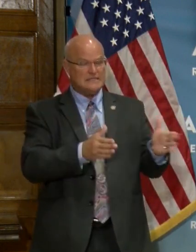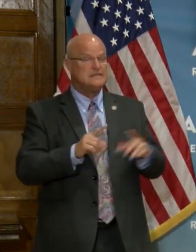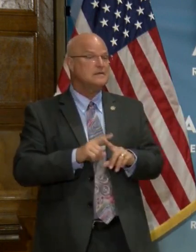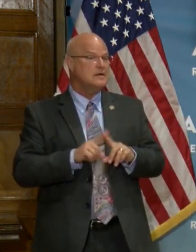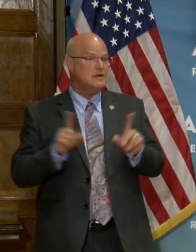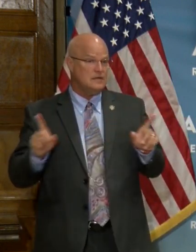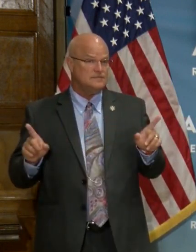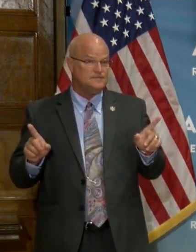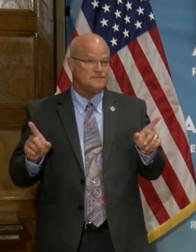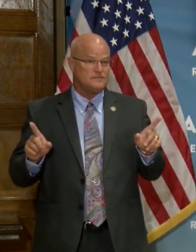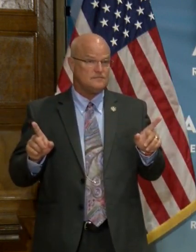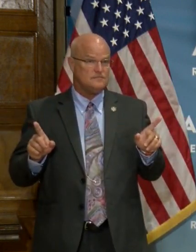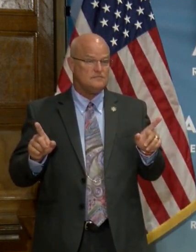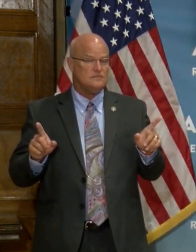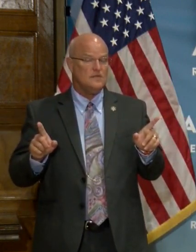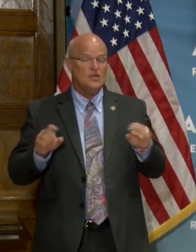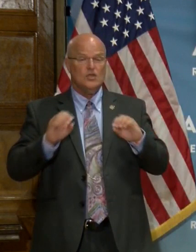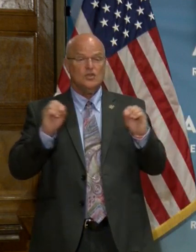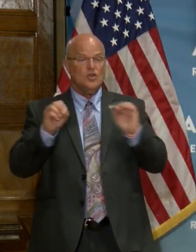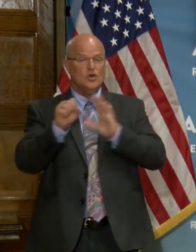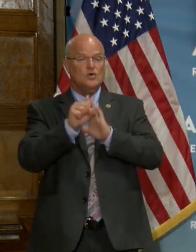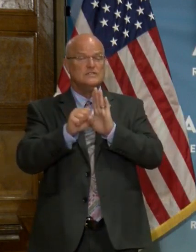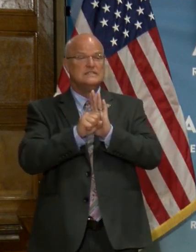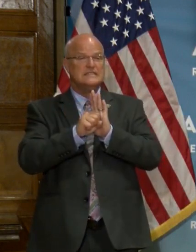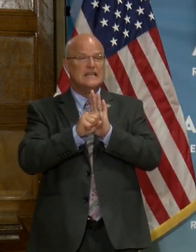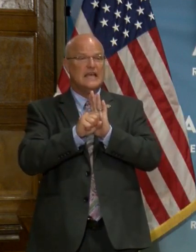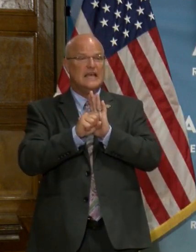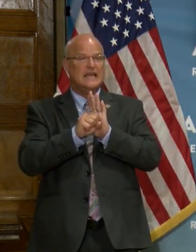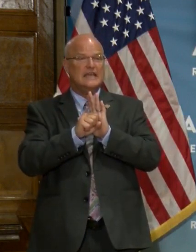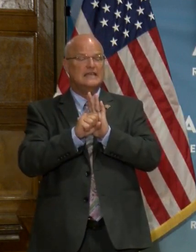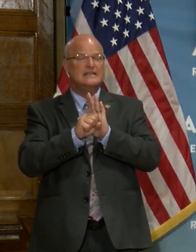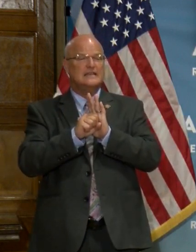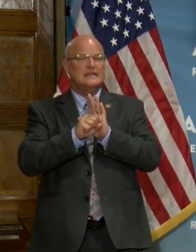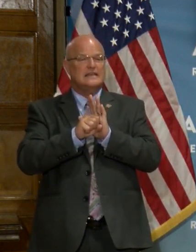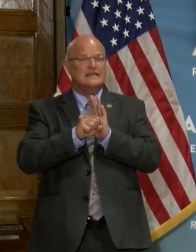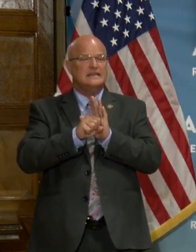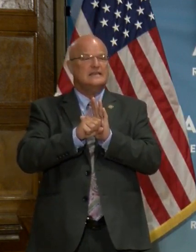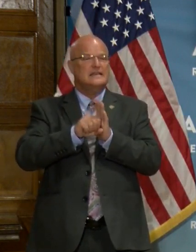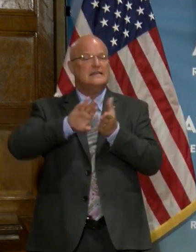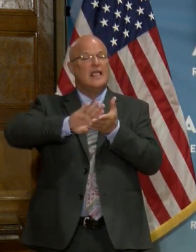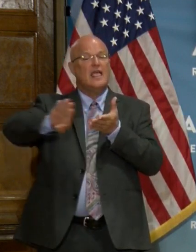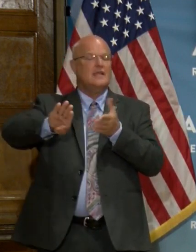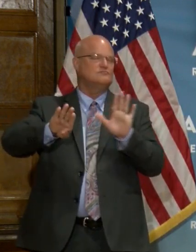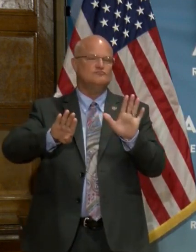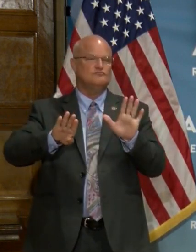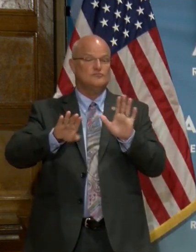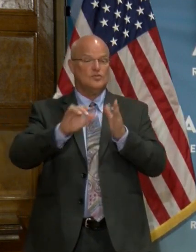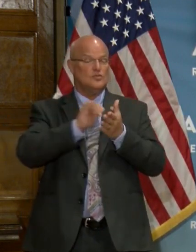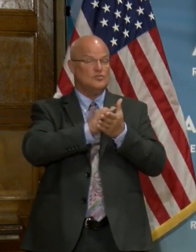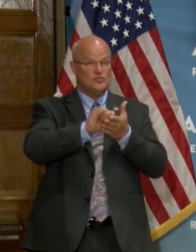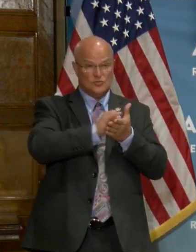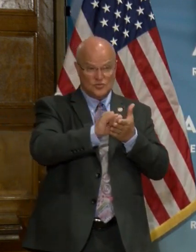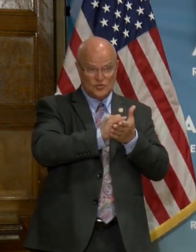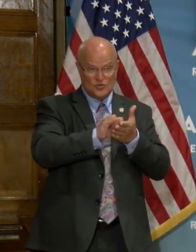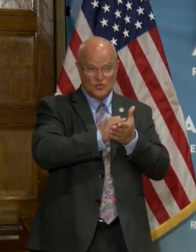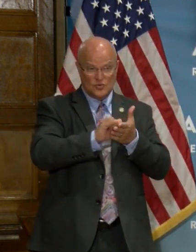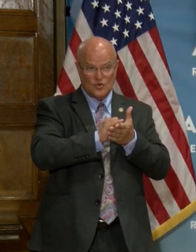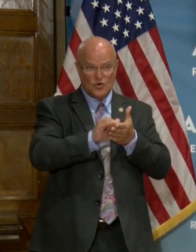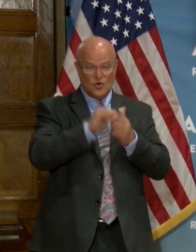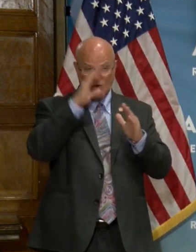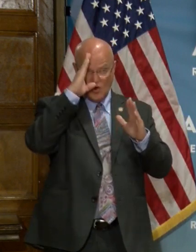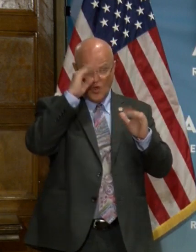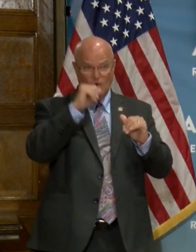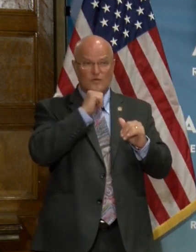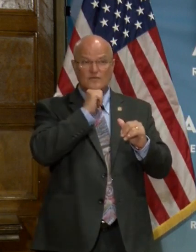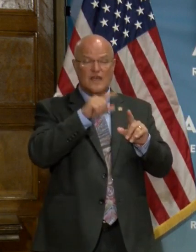but no state is immune from it. That's what we've seen. And so, New York, hopefully